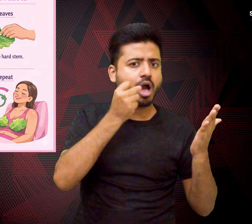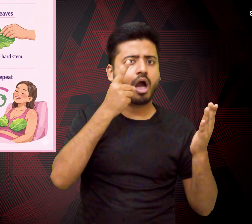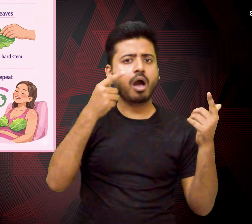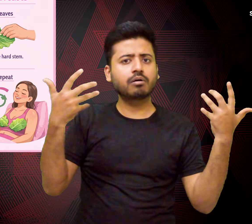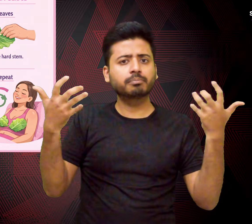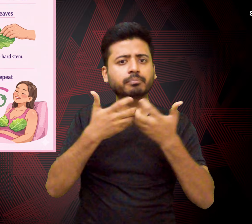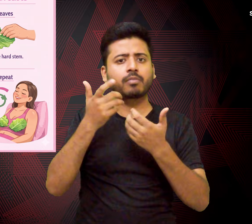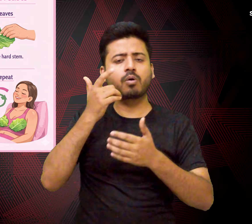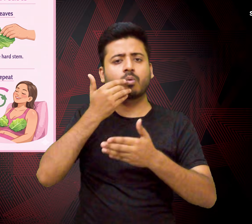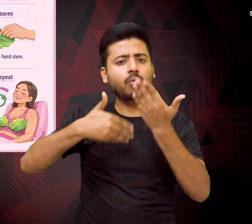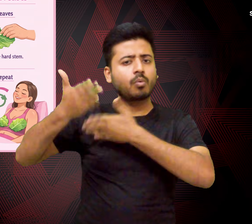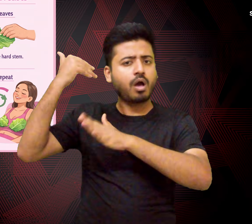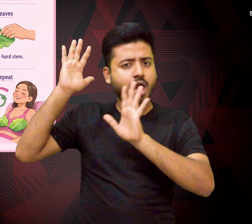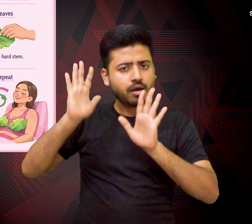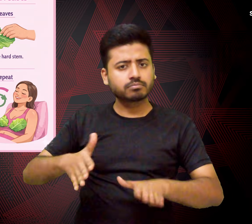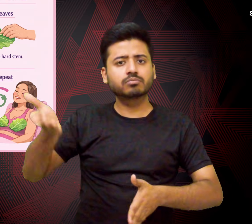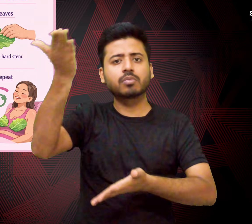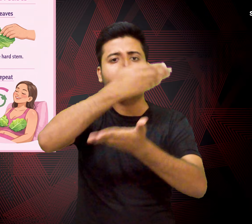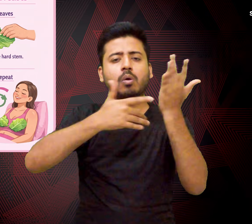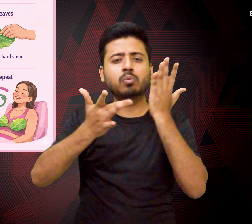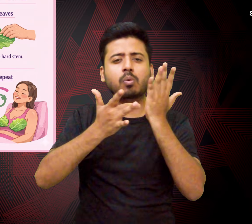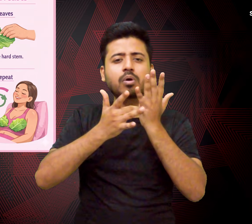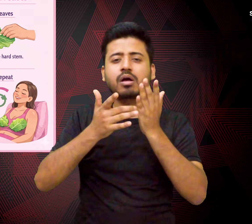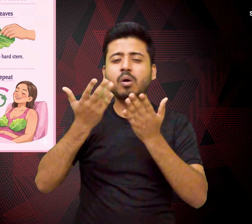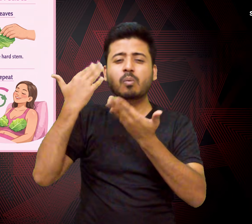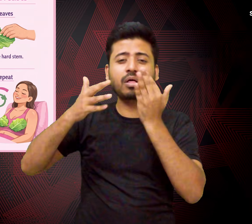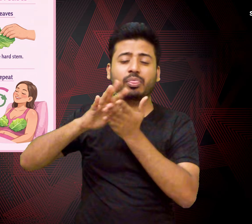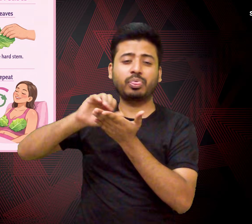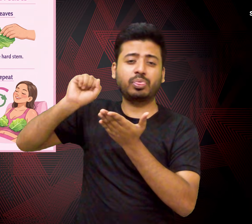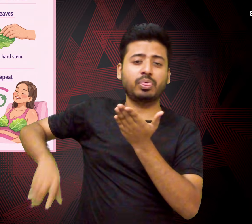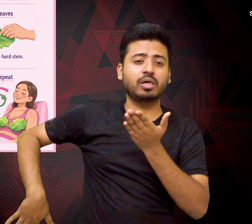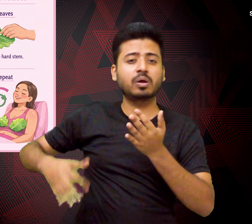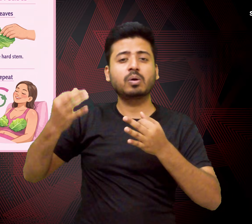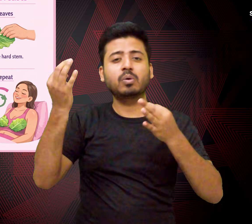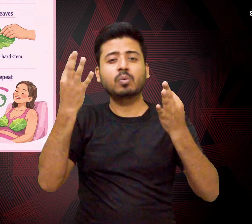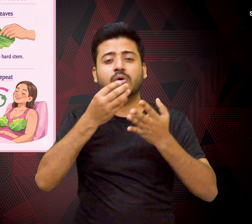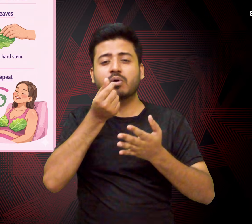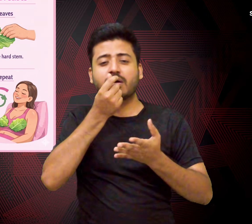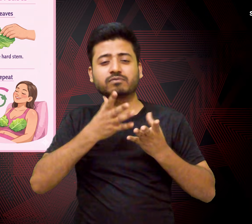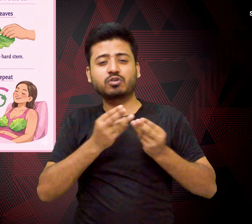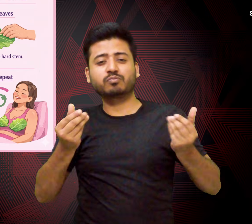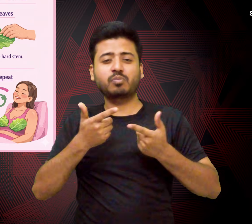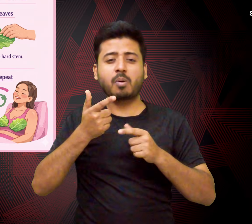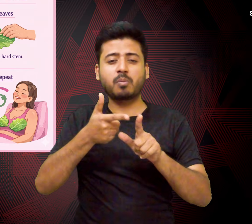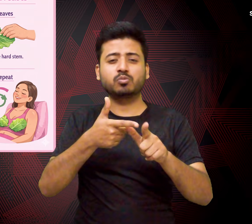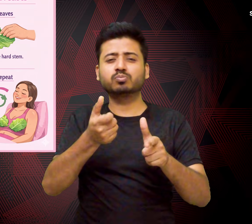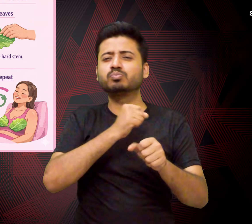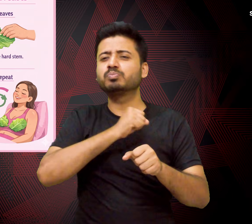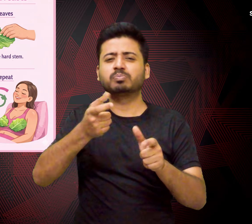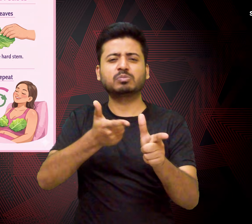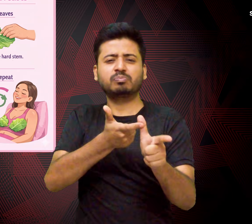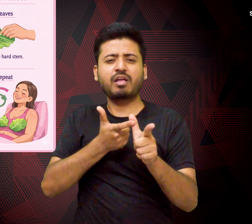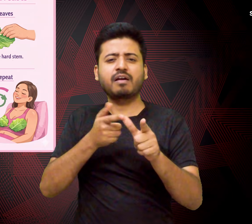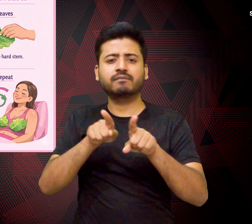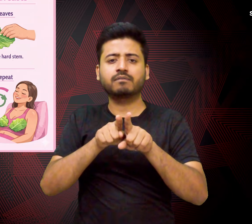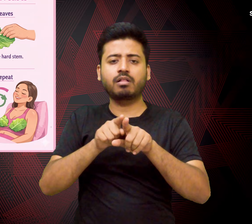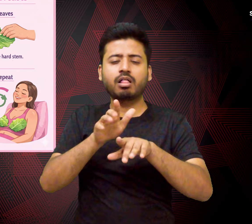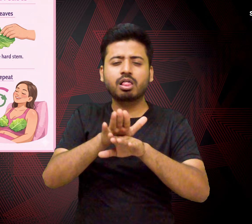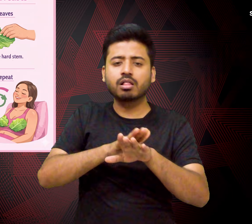Prepare. Trim the leaves to fit the breast, breaking the veins to release beneficial compounds. Apply. Place the leaves inside